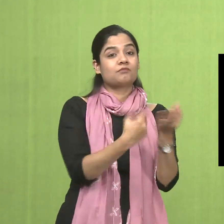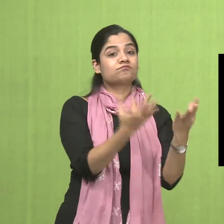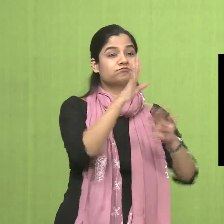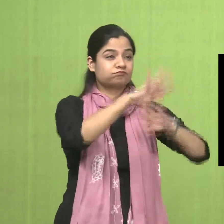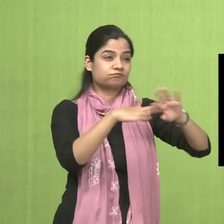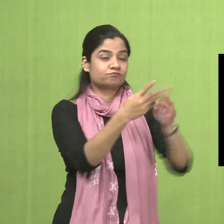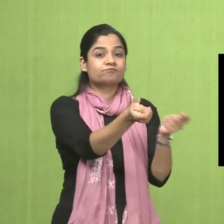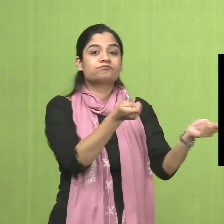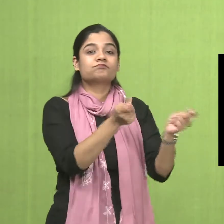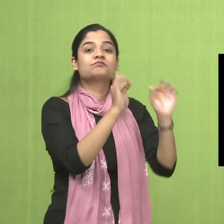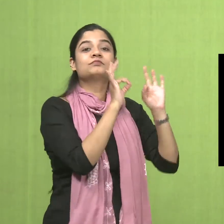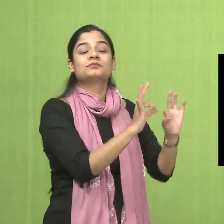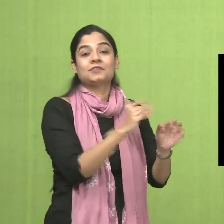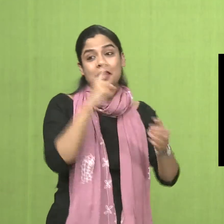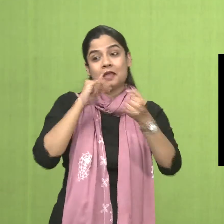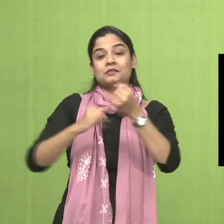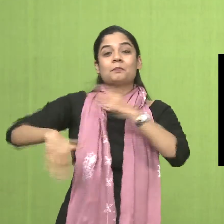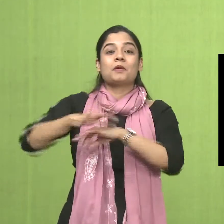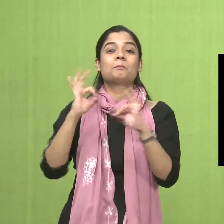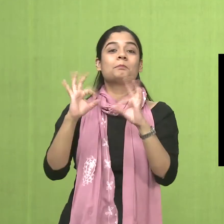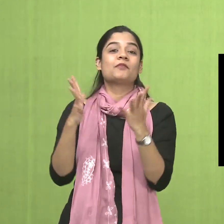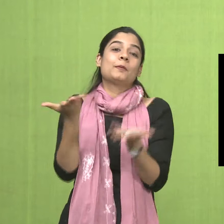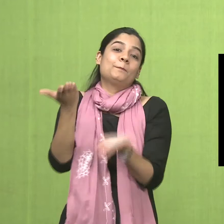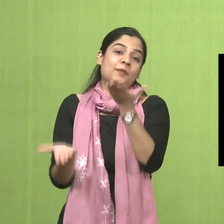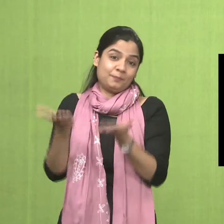Because preparation of Radha is much better than preparation of Sita.